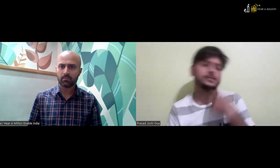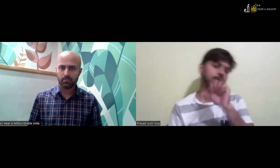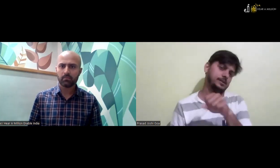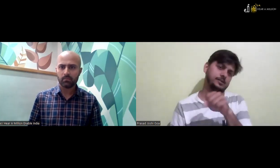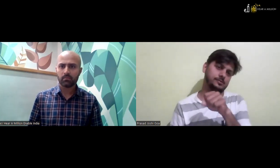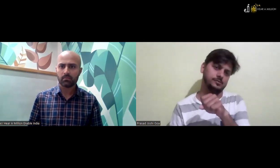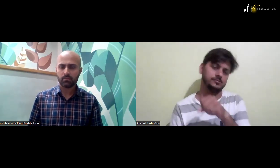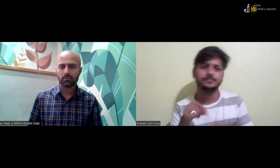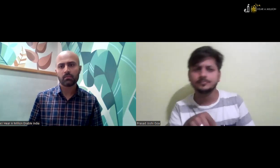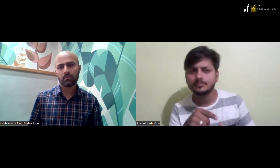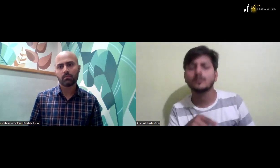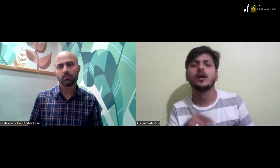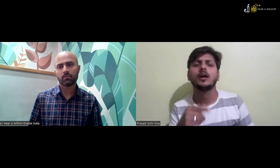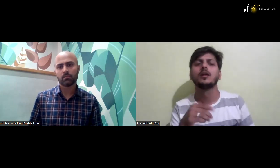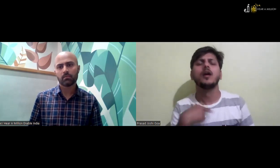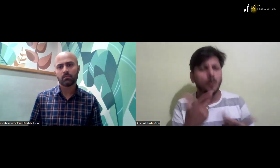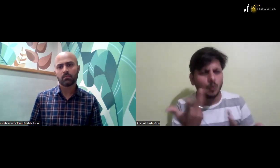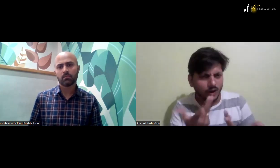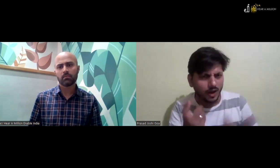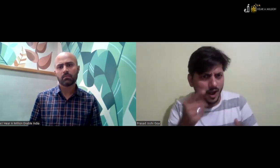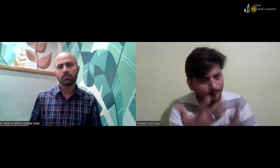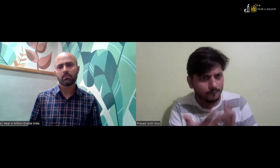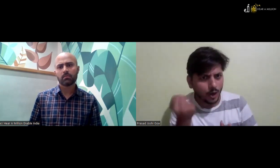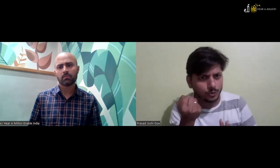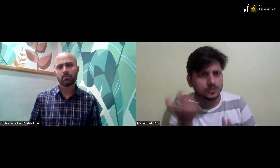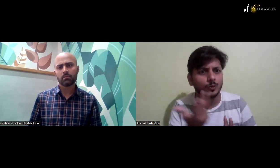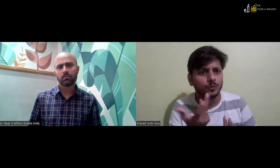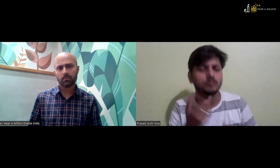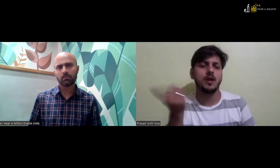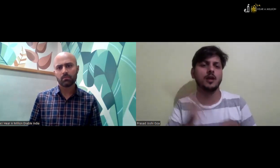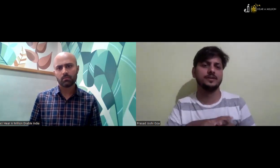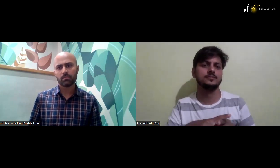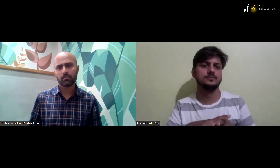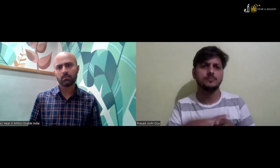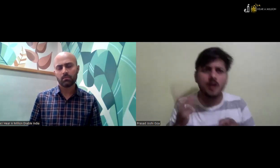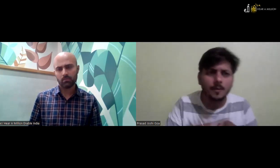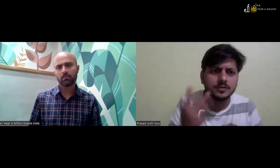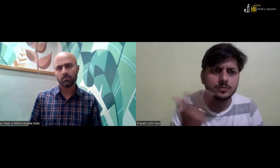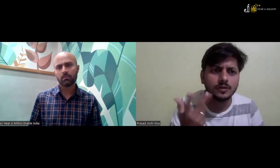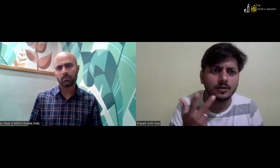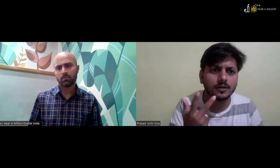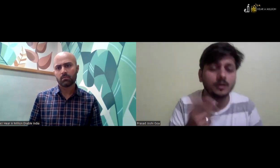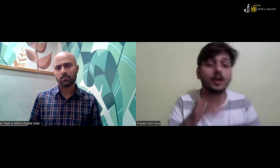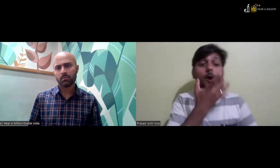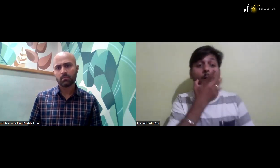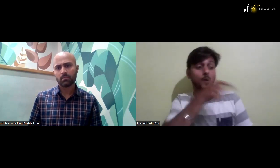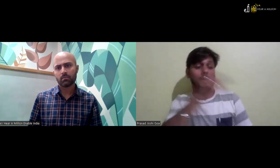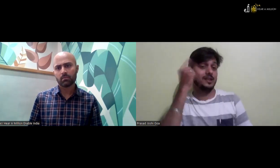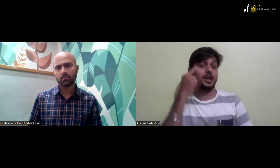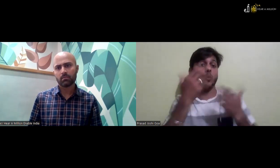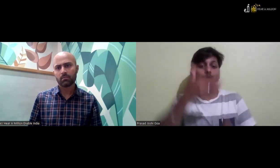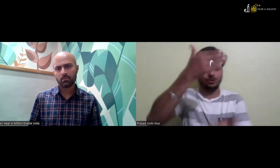you you gave the lift to a old woman and you were supplying the milk. So they told me,